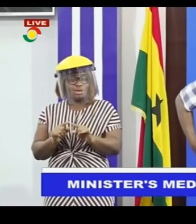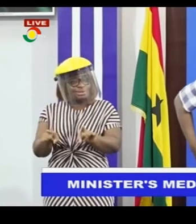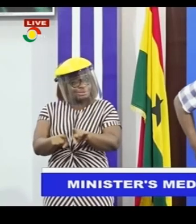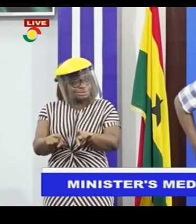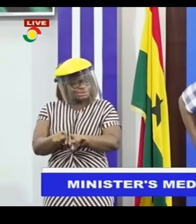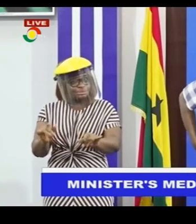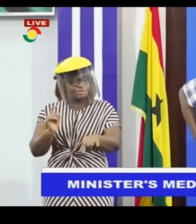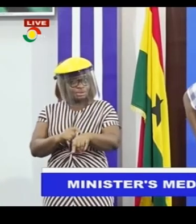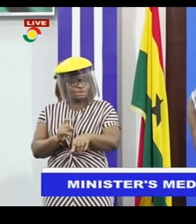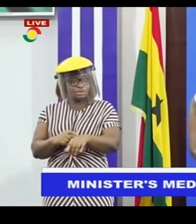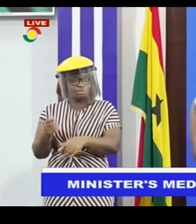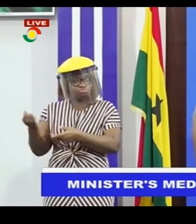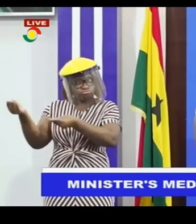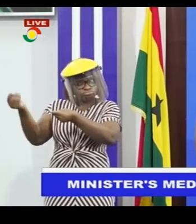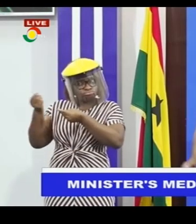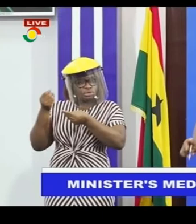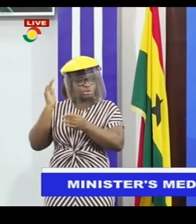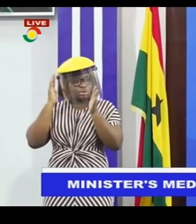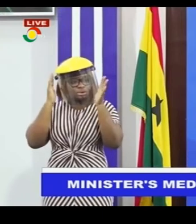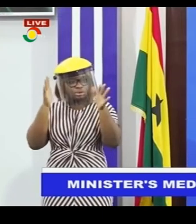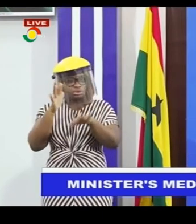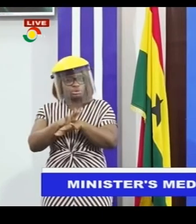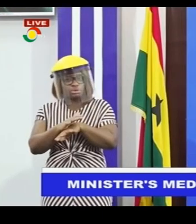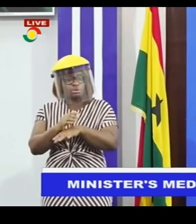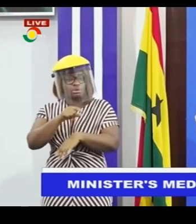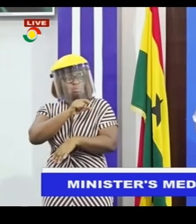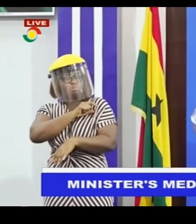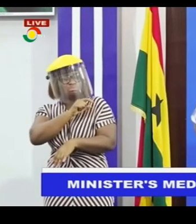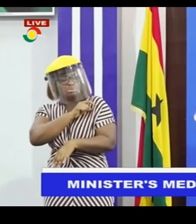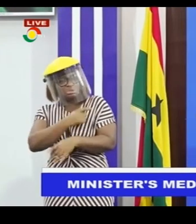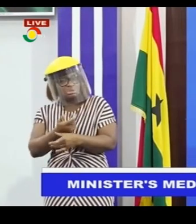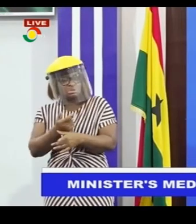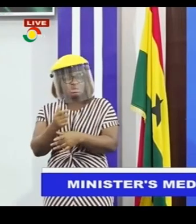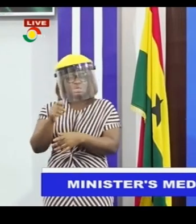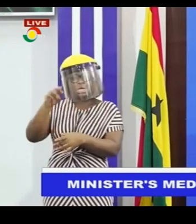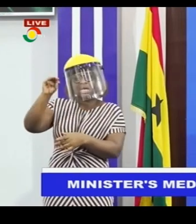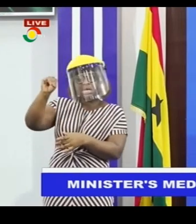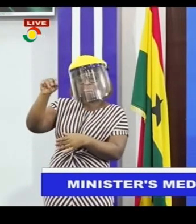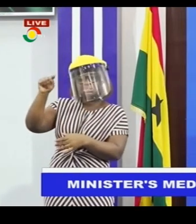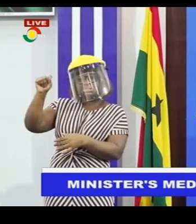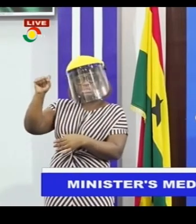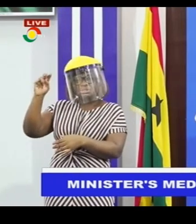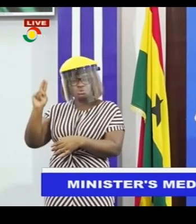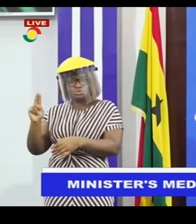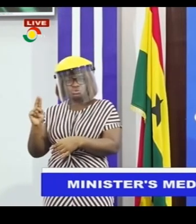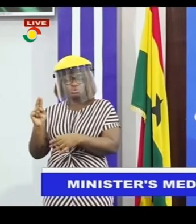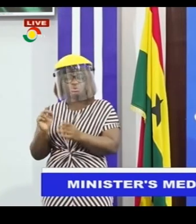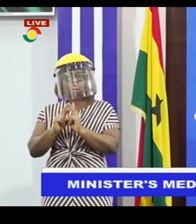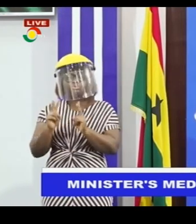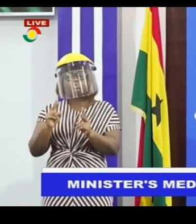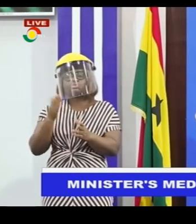draw the attention of the police, MTTU, so that they ensure that enforcement and compliance takes